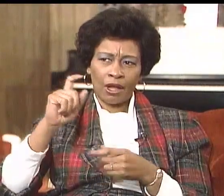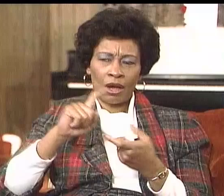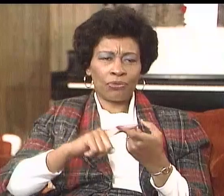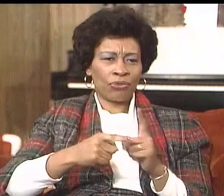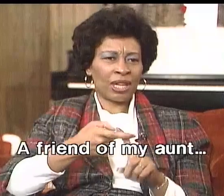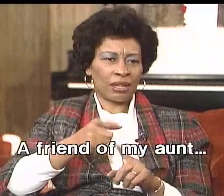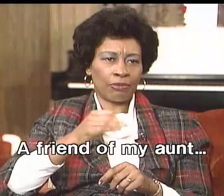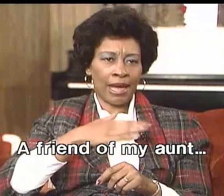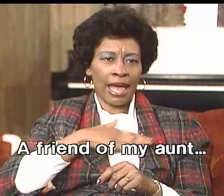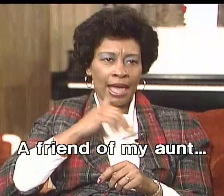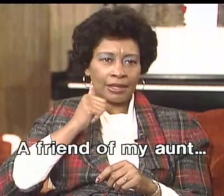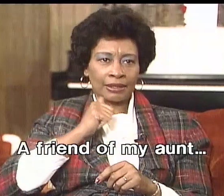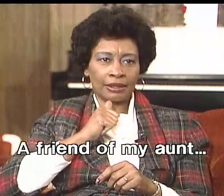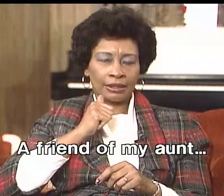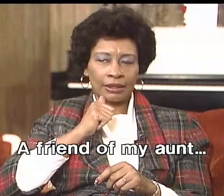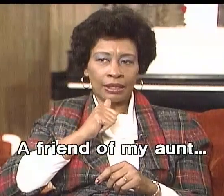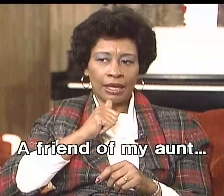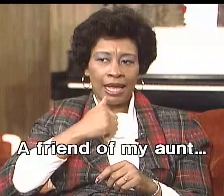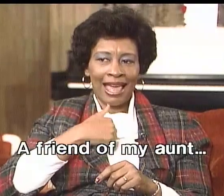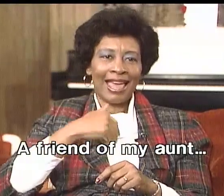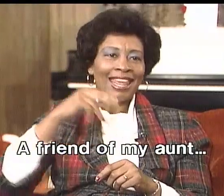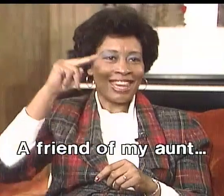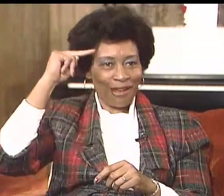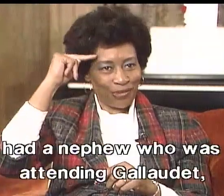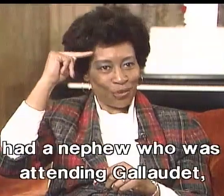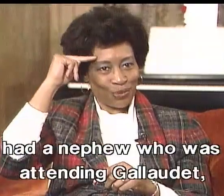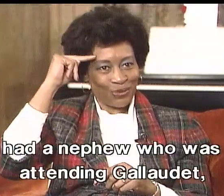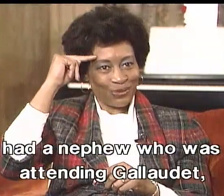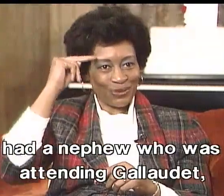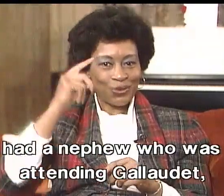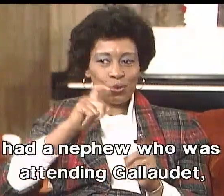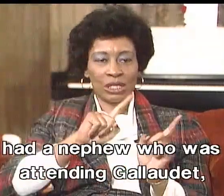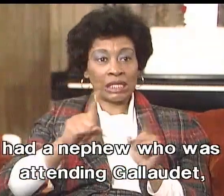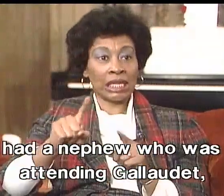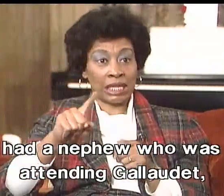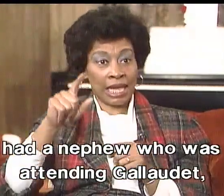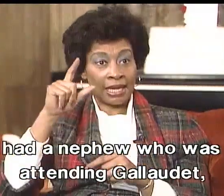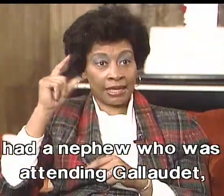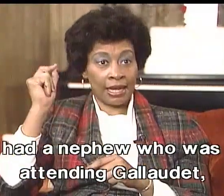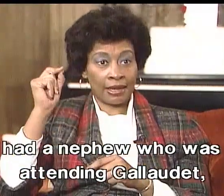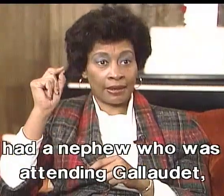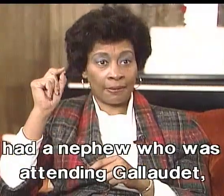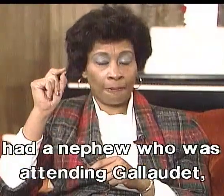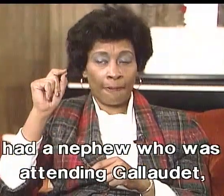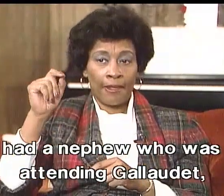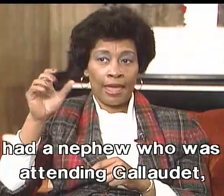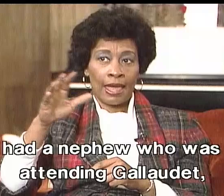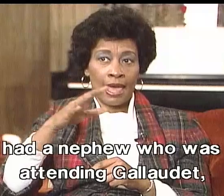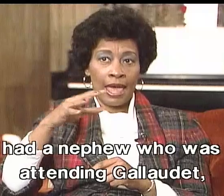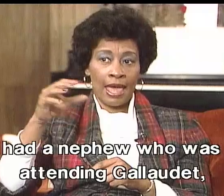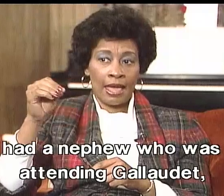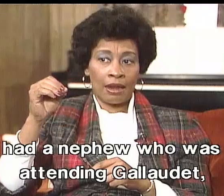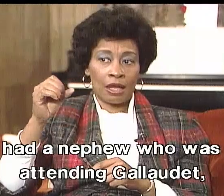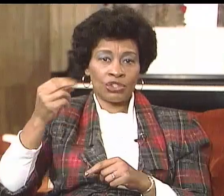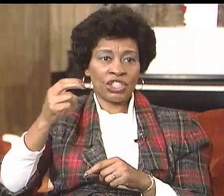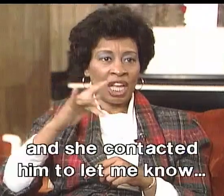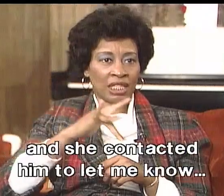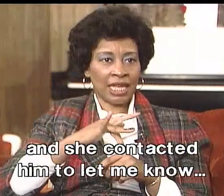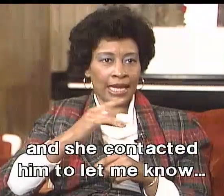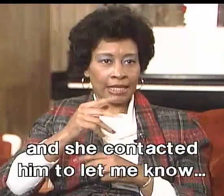A friend of my aunt's had a nephew who was a tenant guy there. And she contacted